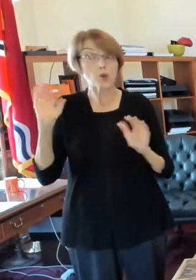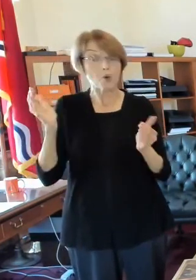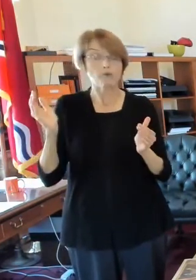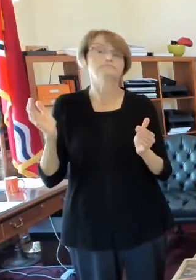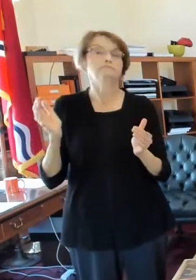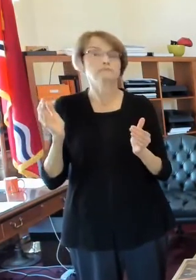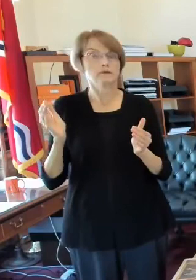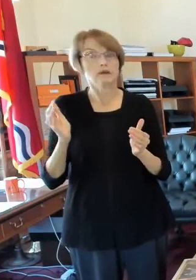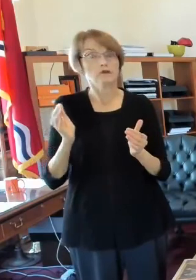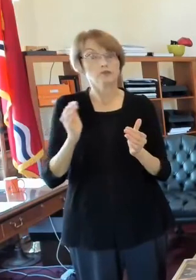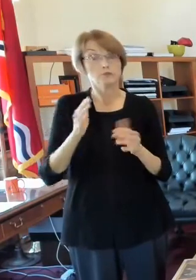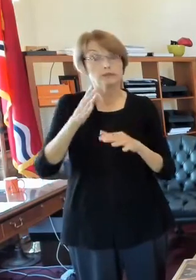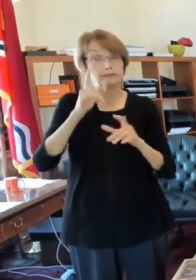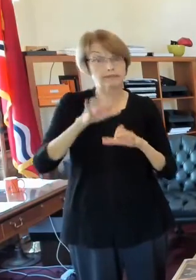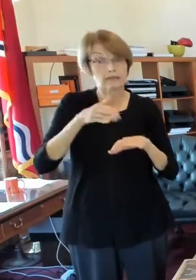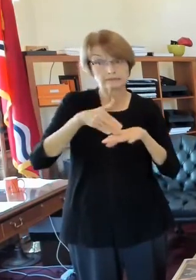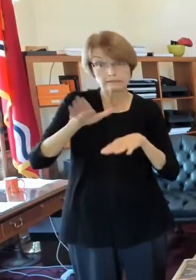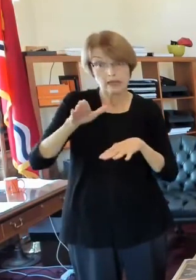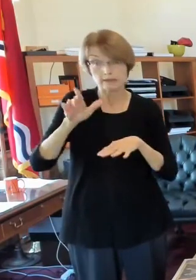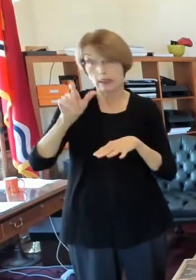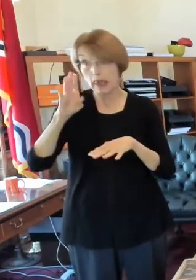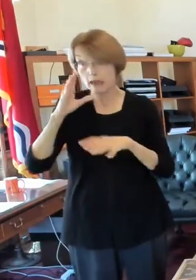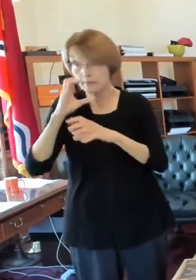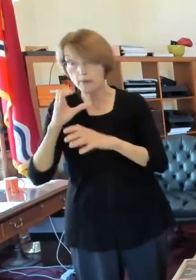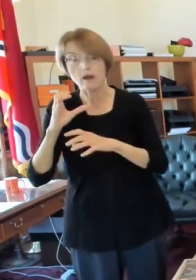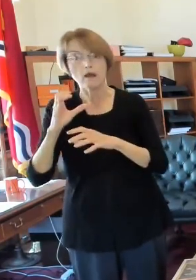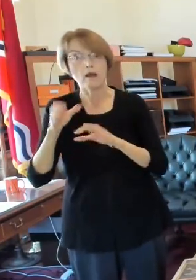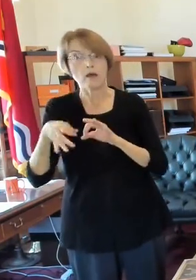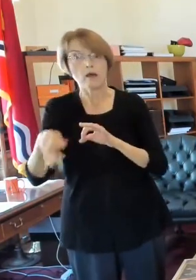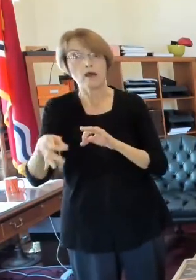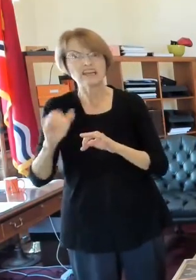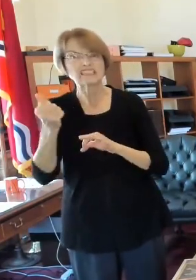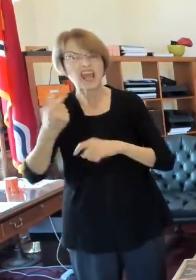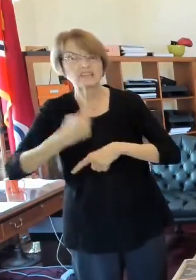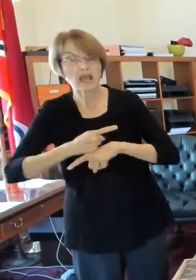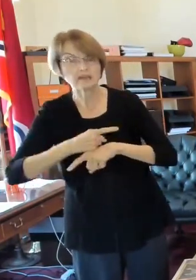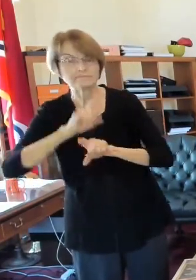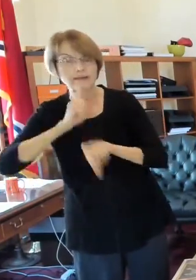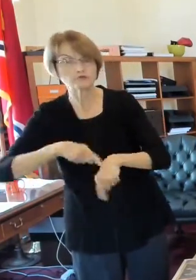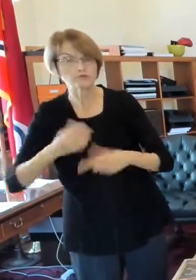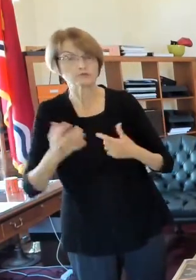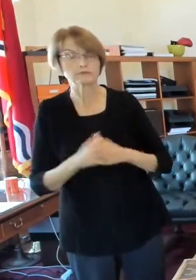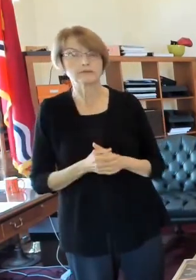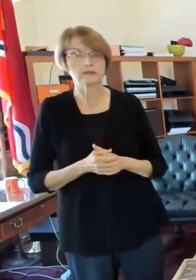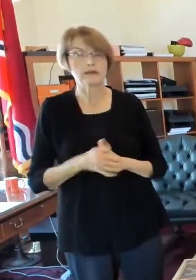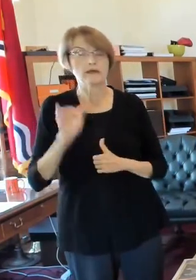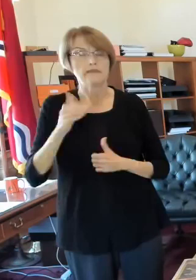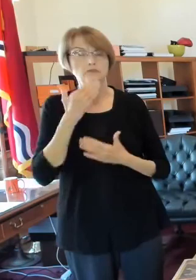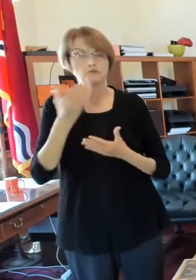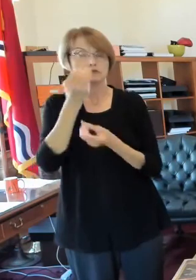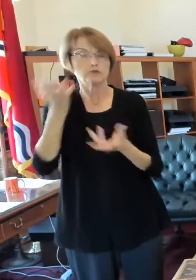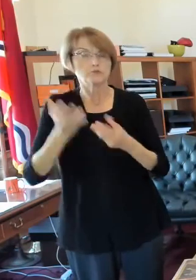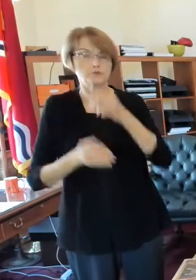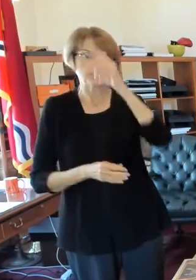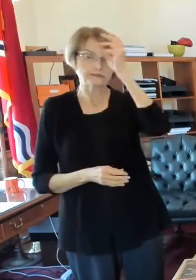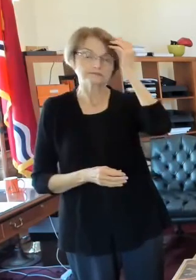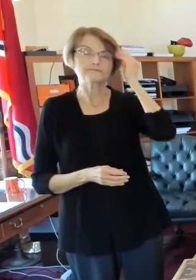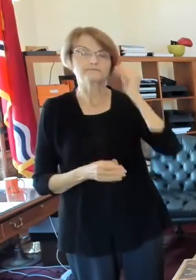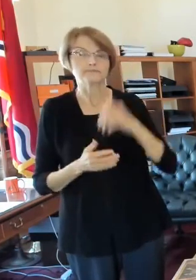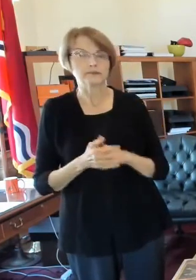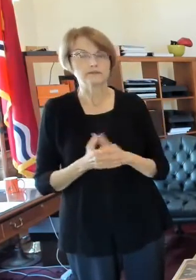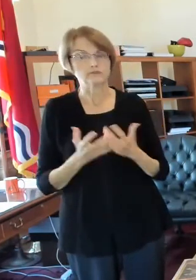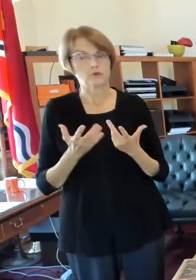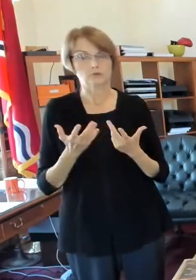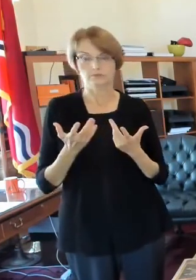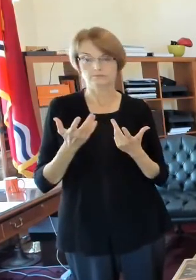was running 10 days or 12 days or whatever. So that's a little bit of good news this, in terms of the length